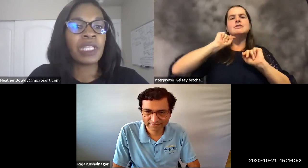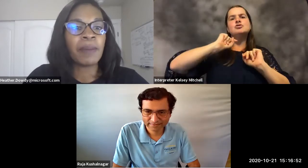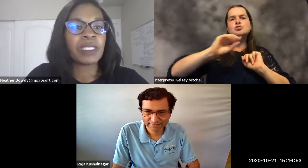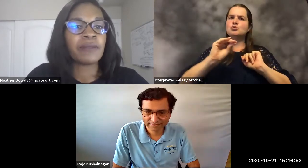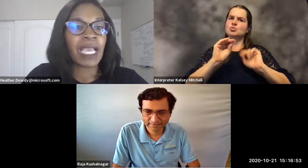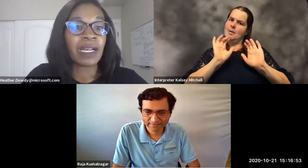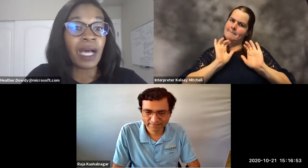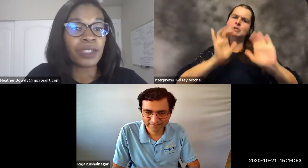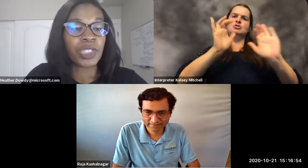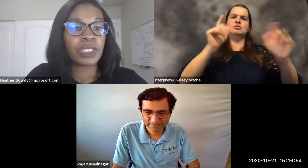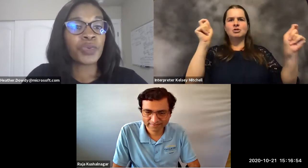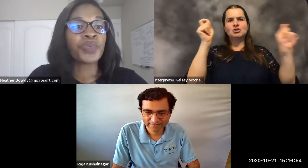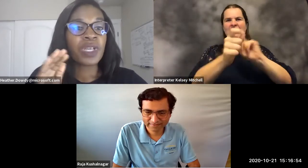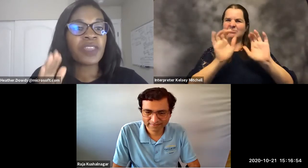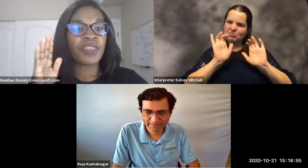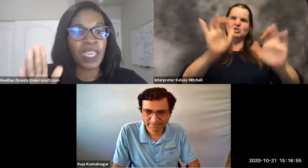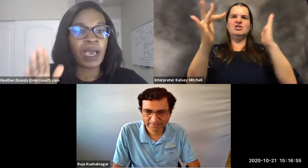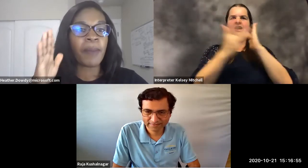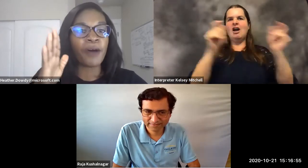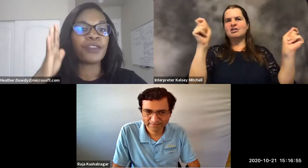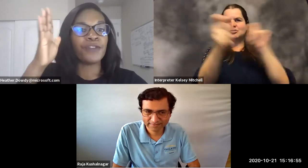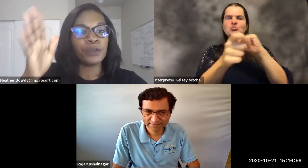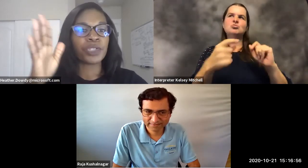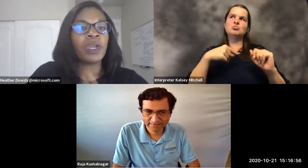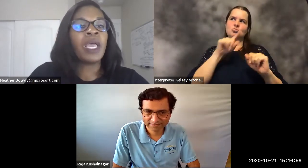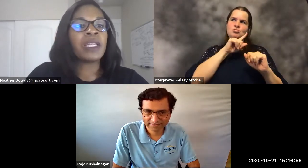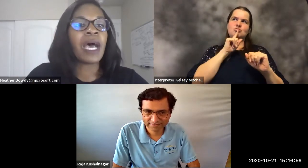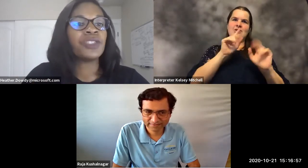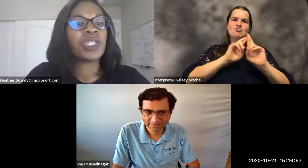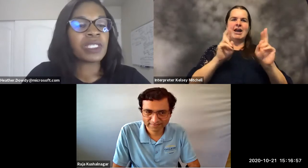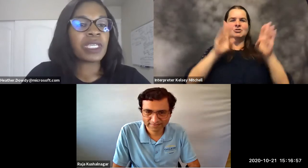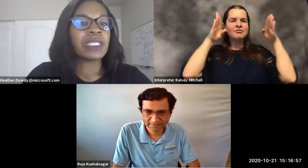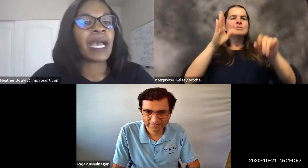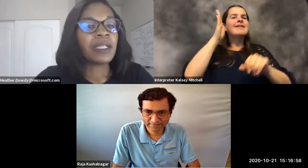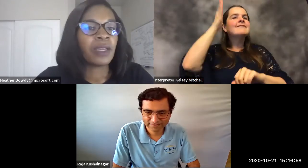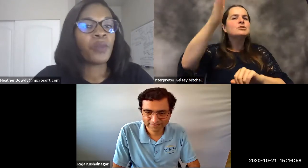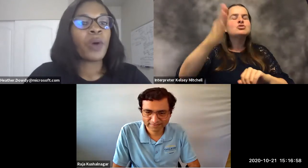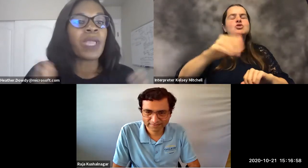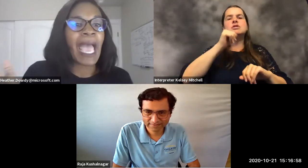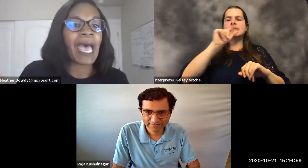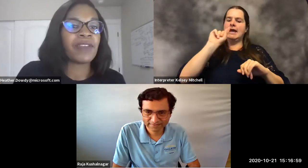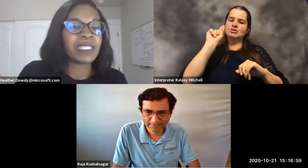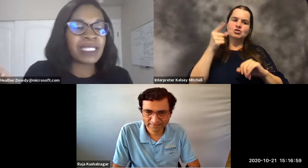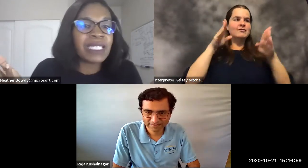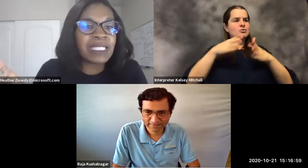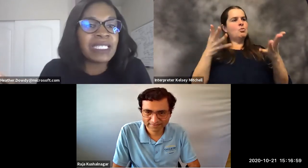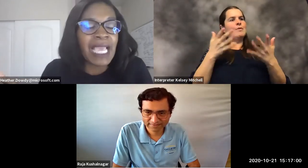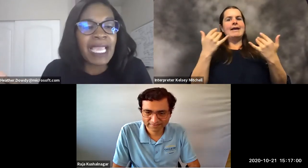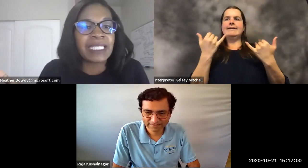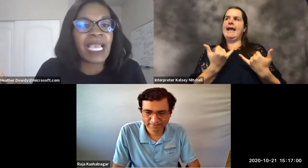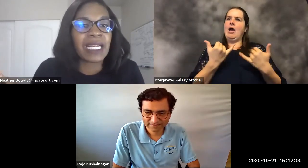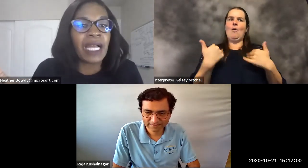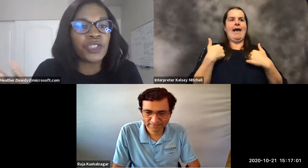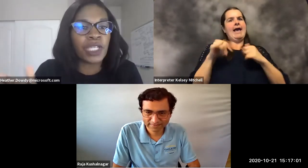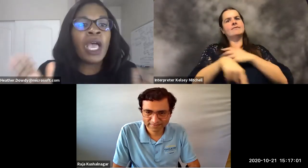push the limits of technology, to really think about the future, not just exactly what we have existing